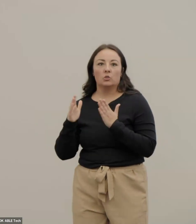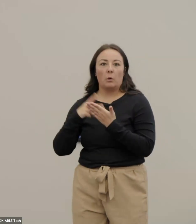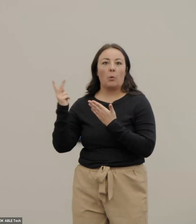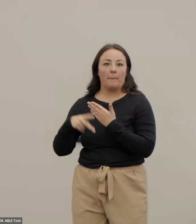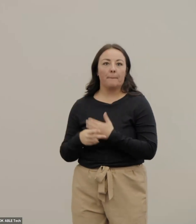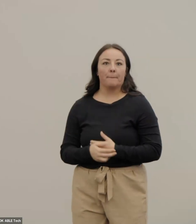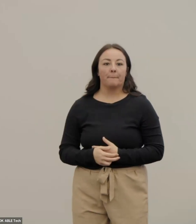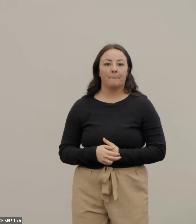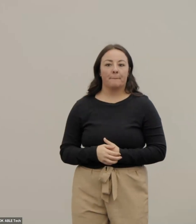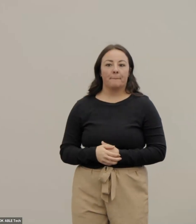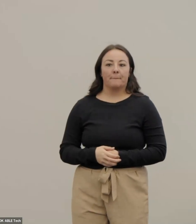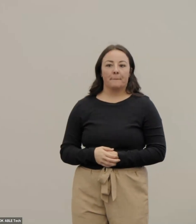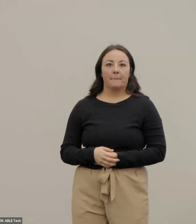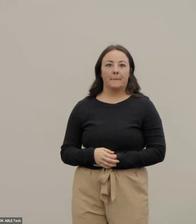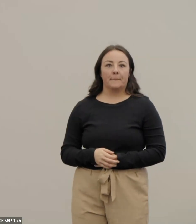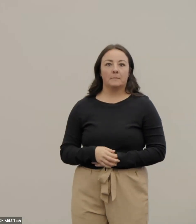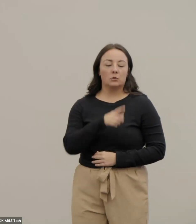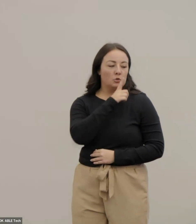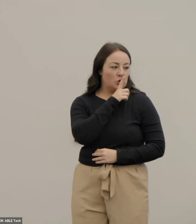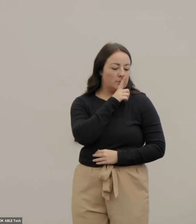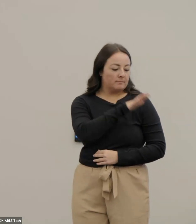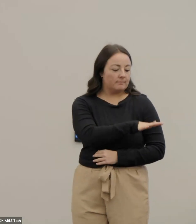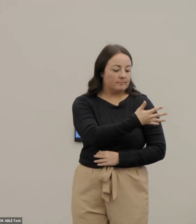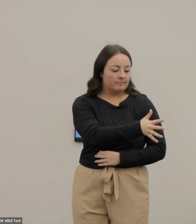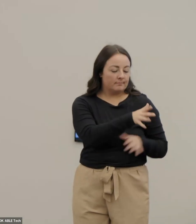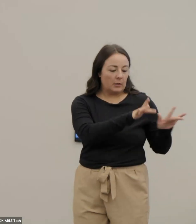Unknown, Philadelphia, the city of.